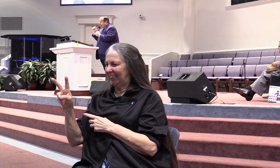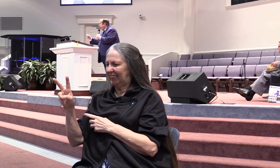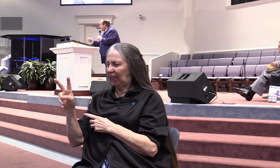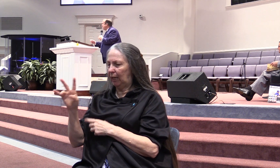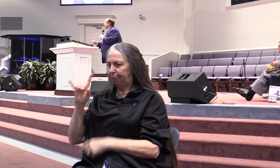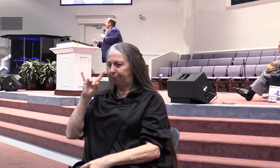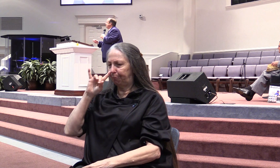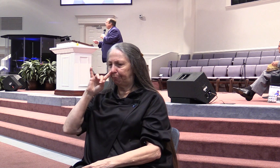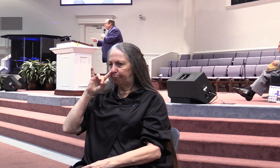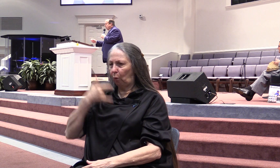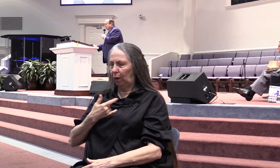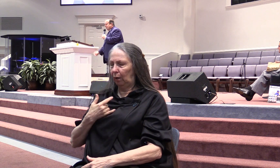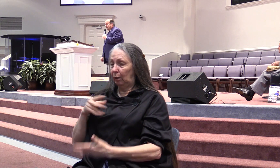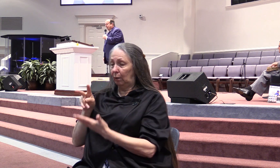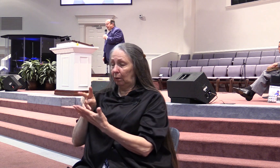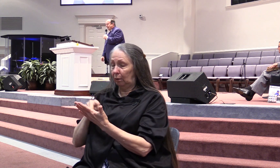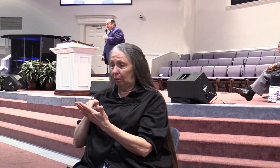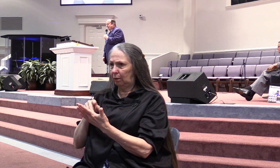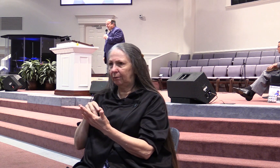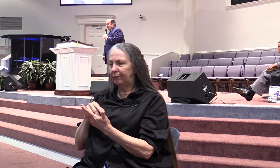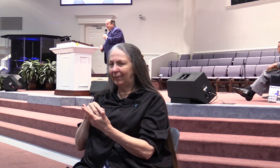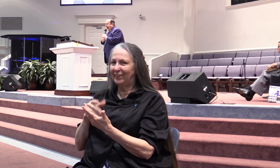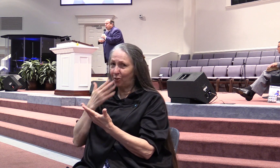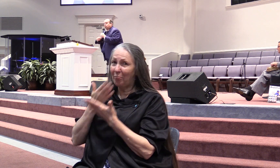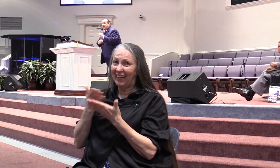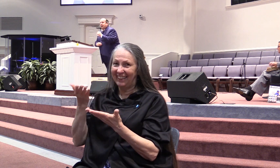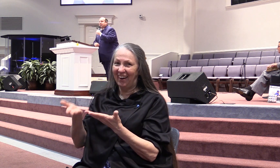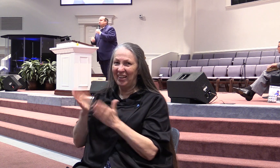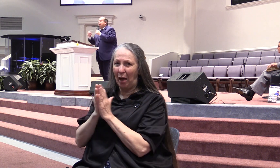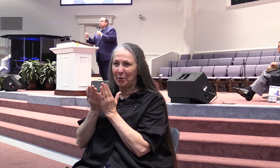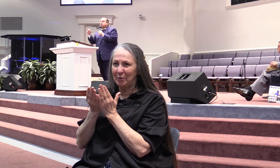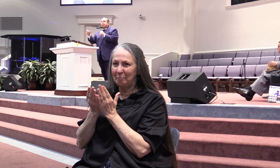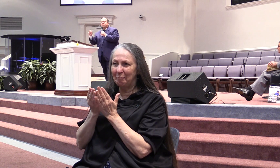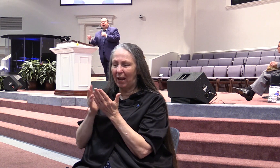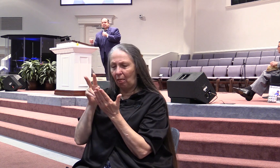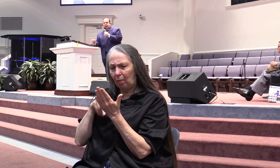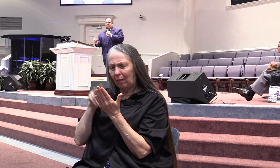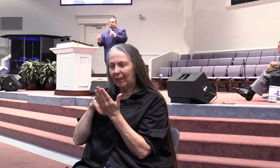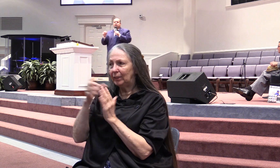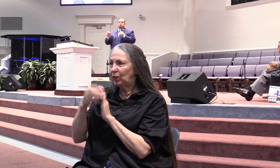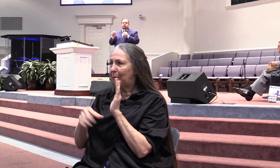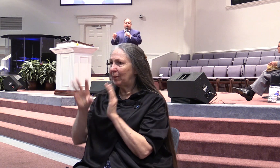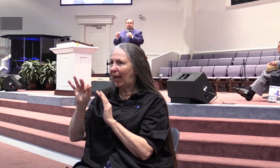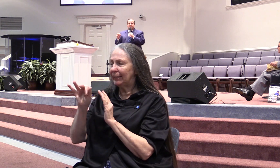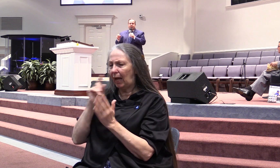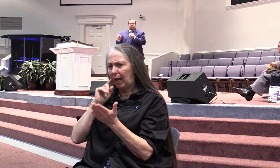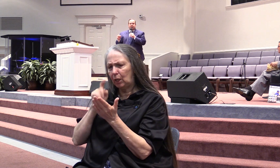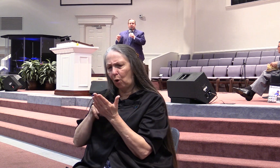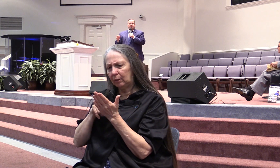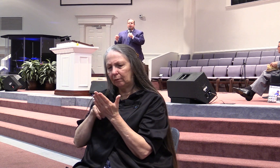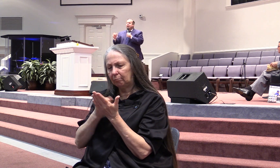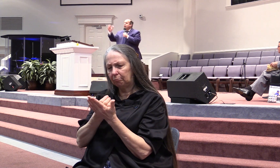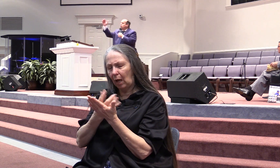that's a shame, because there's some good stuff in there. I was reading in Leviticus chapter 19 when I noticed something